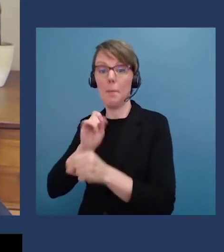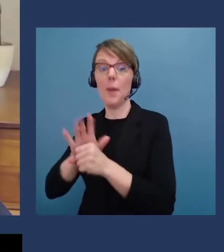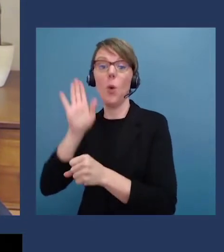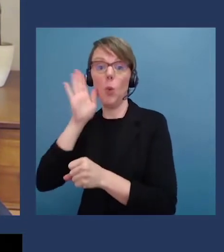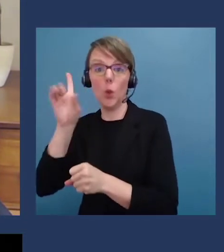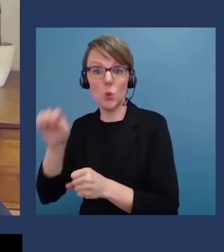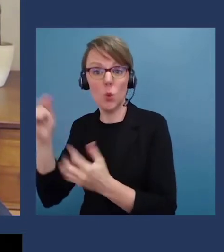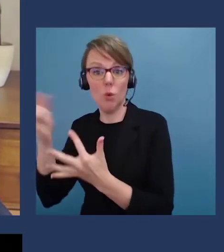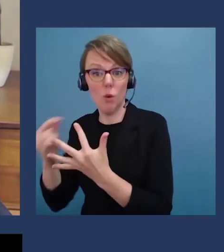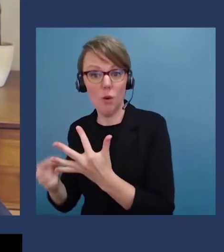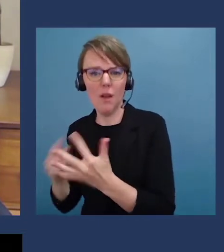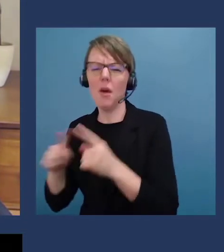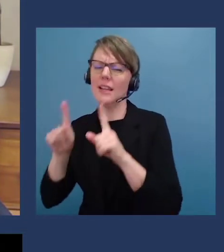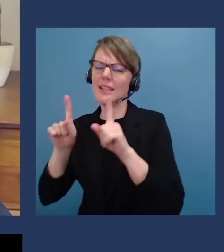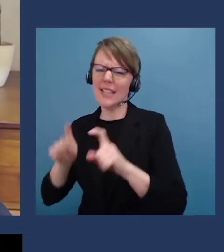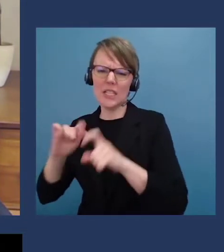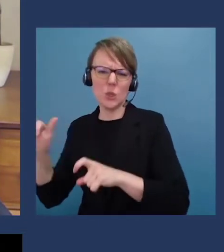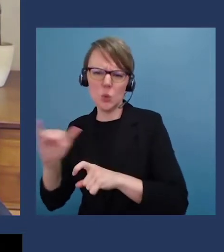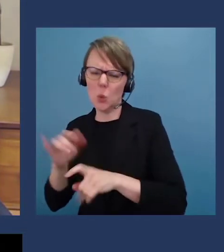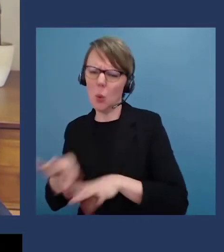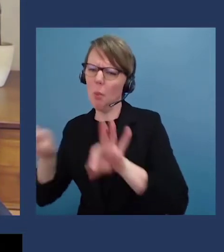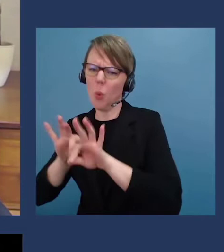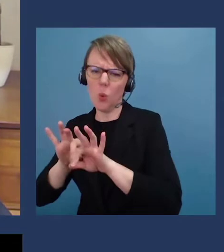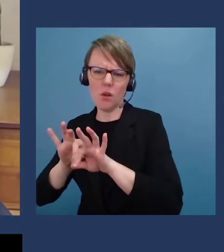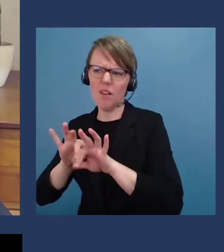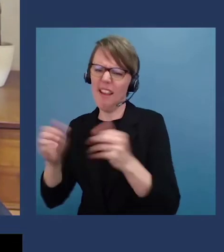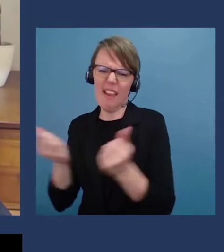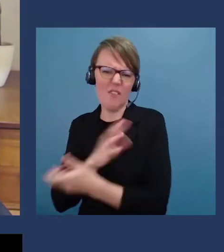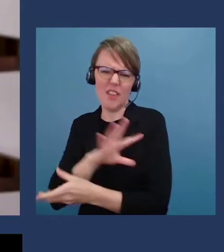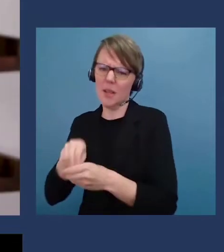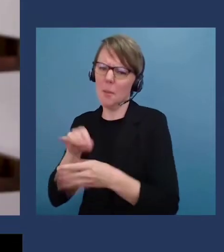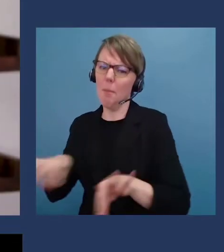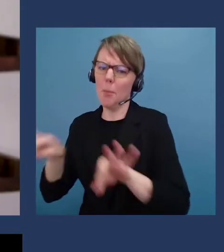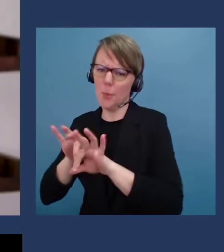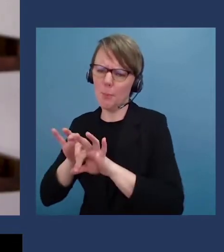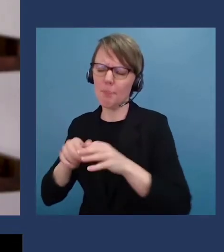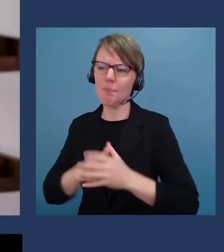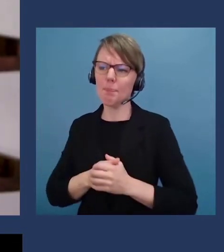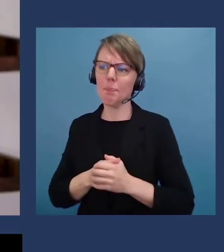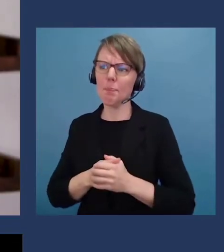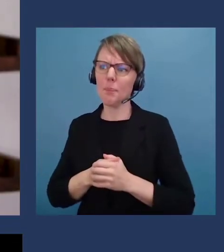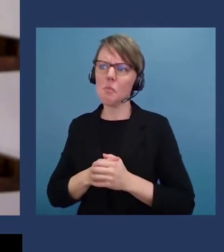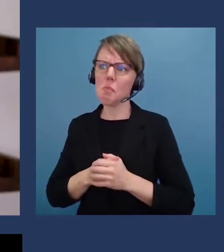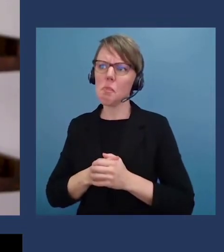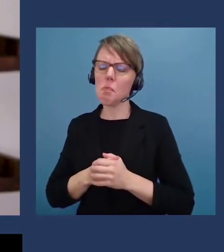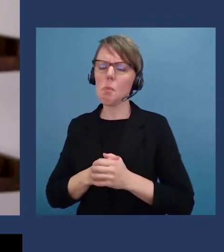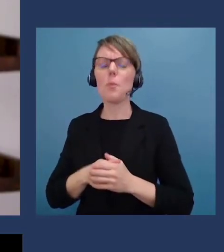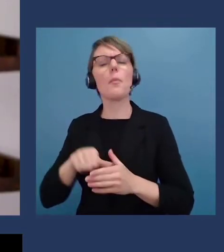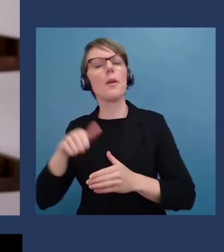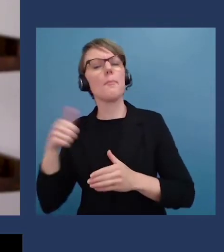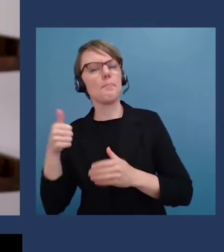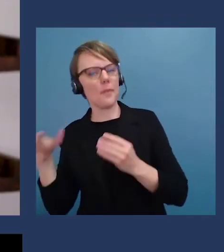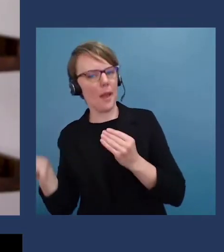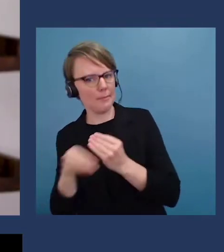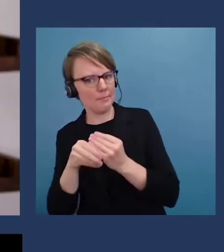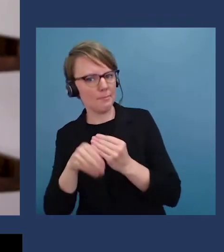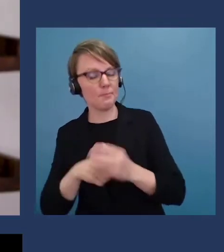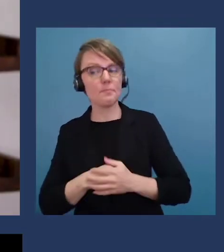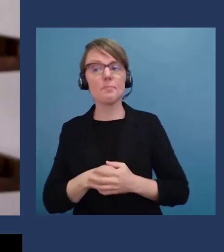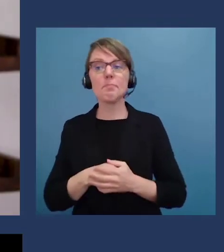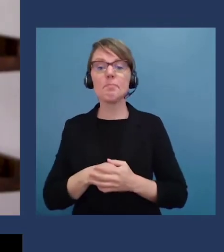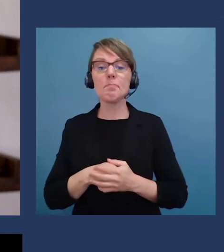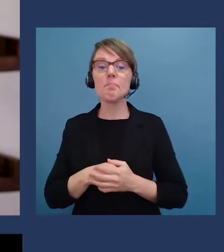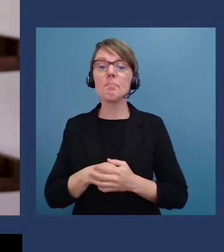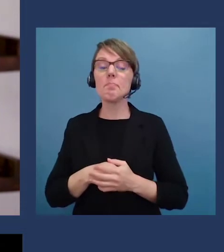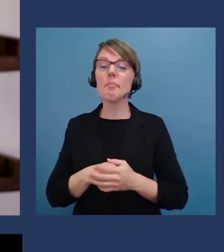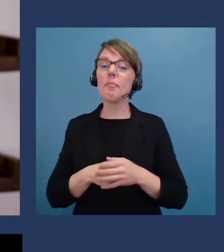Yes, we are currently living through absolutely unprecedented times as the world is currently being impacted and disrupted by